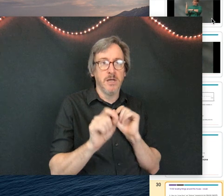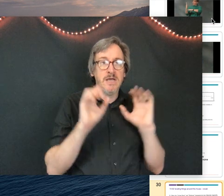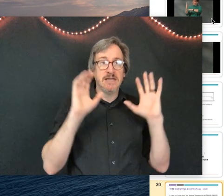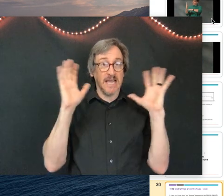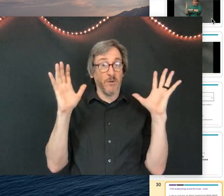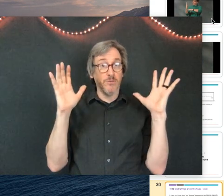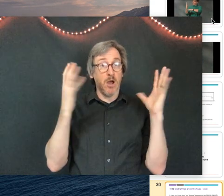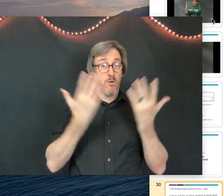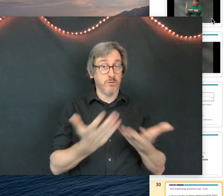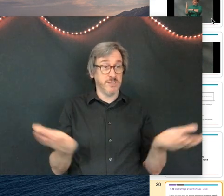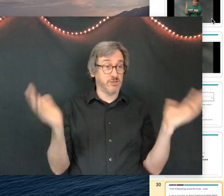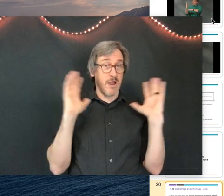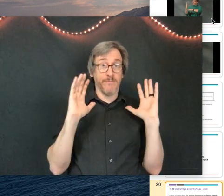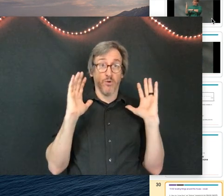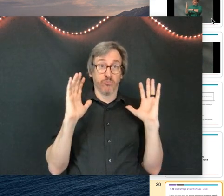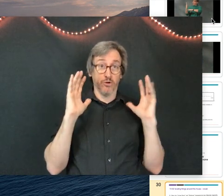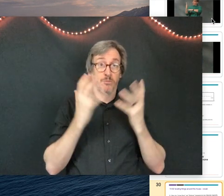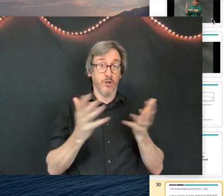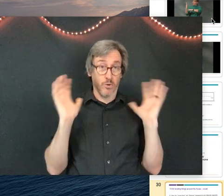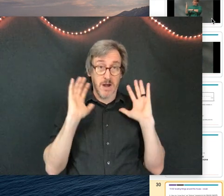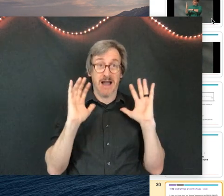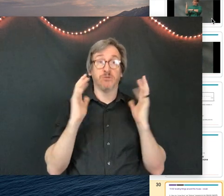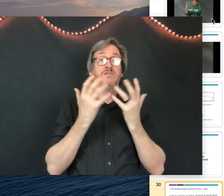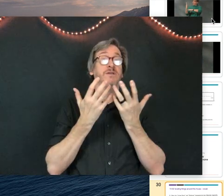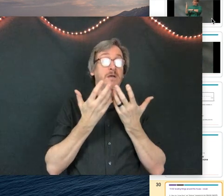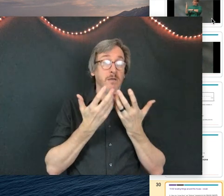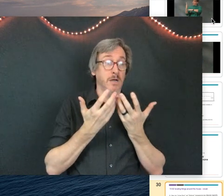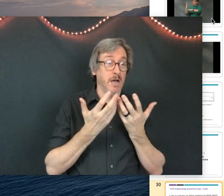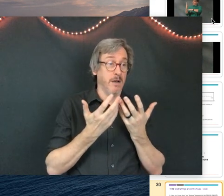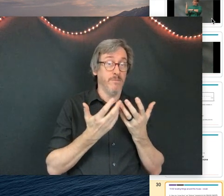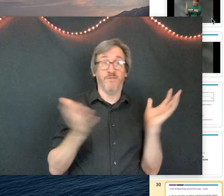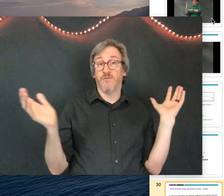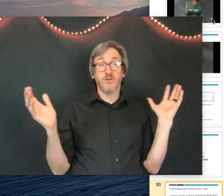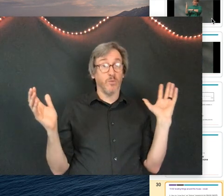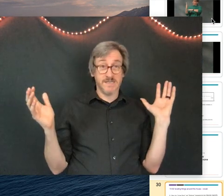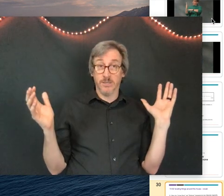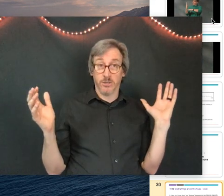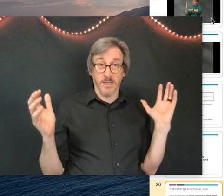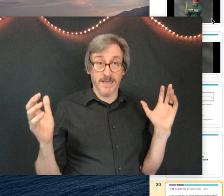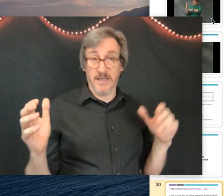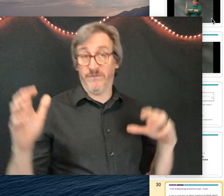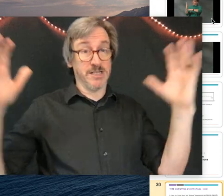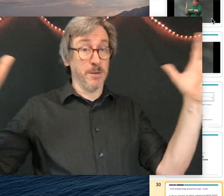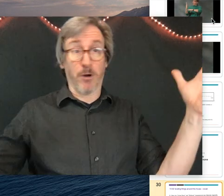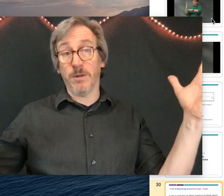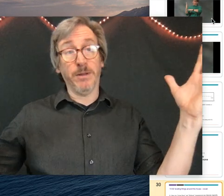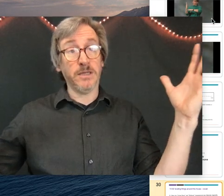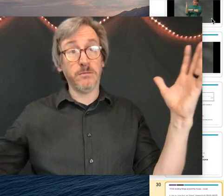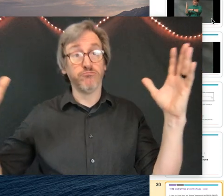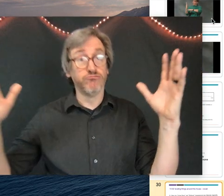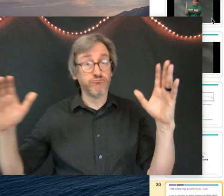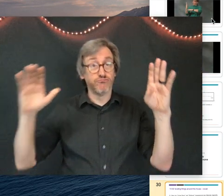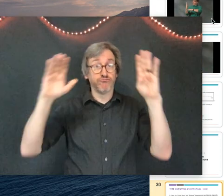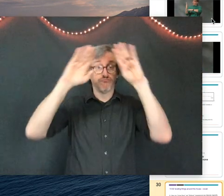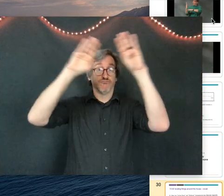information. Take what you know, describe your room, your house, the front. What does it look like? If it's an apartment